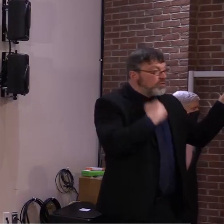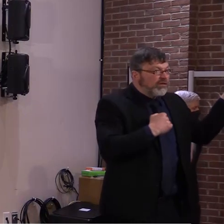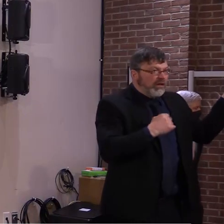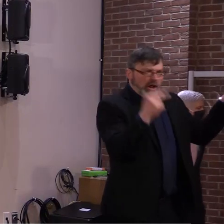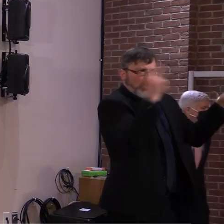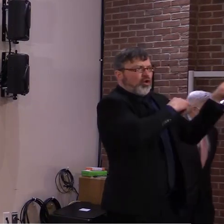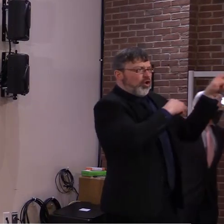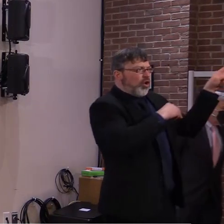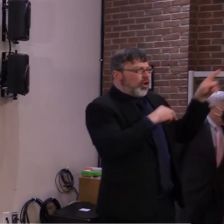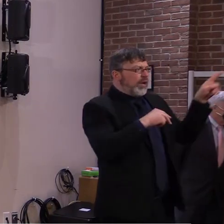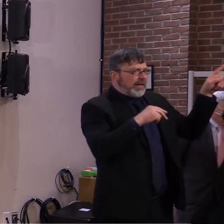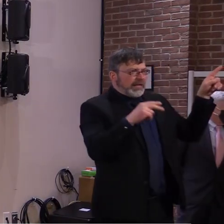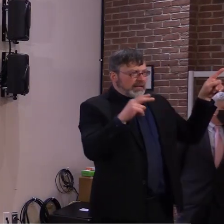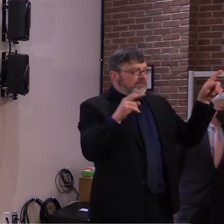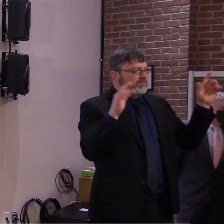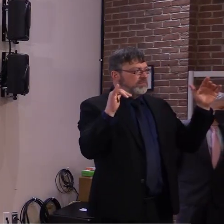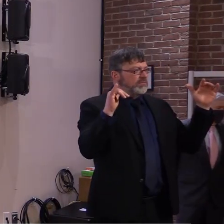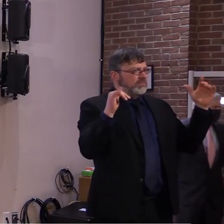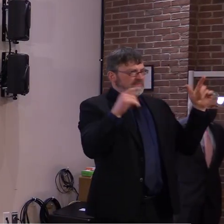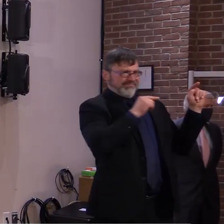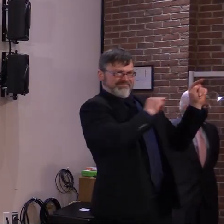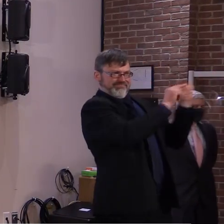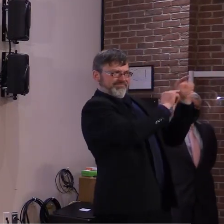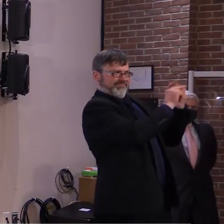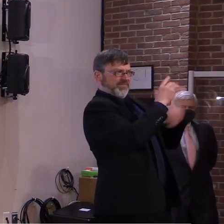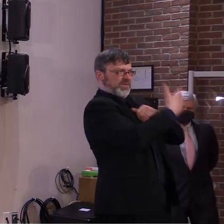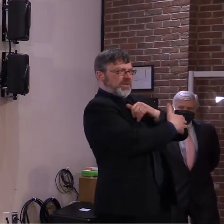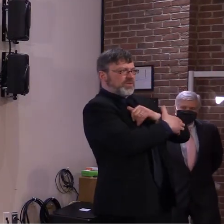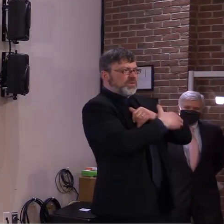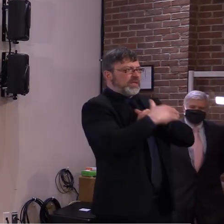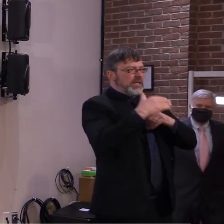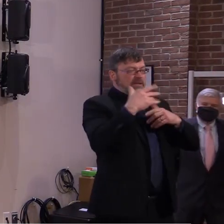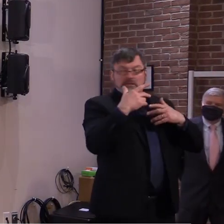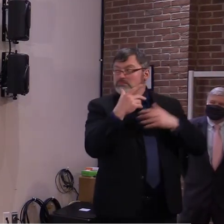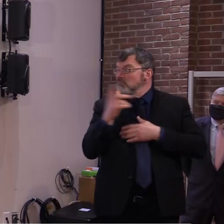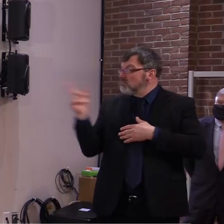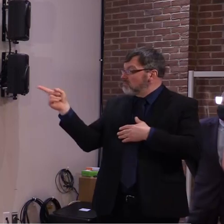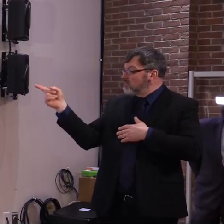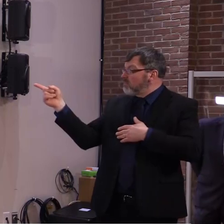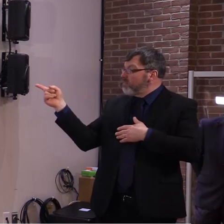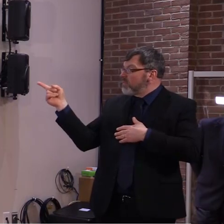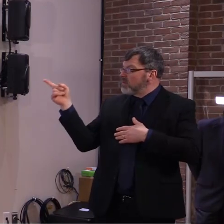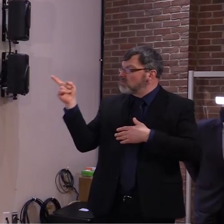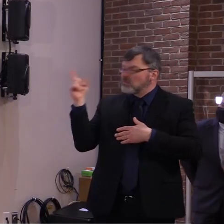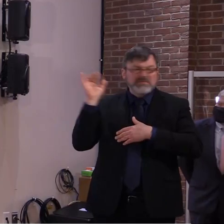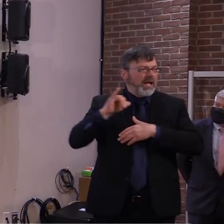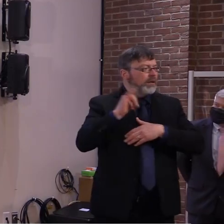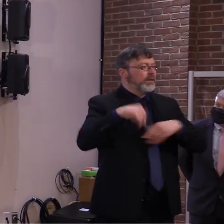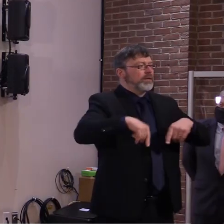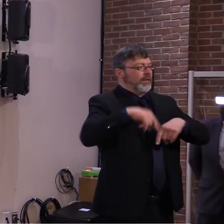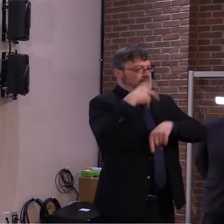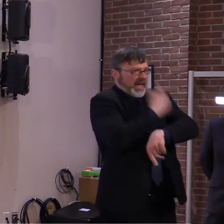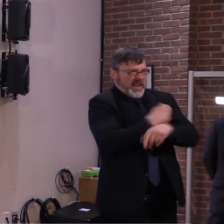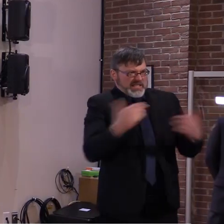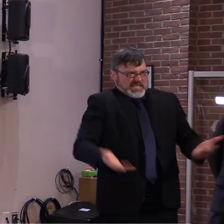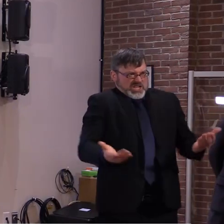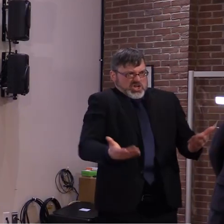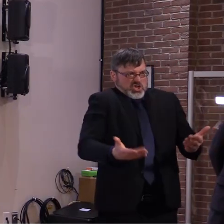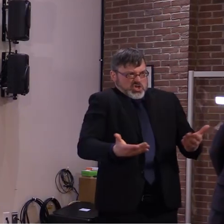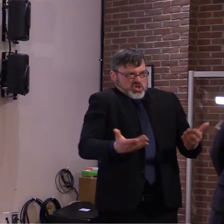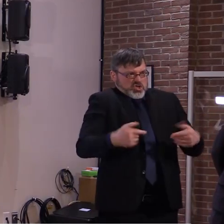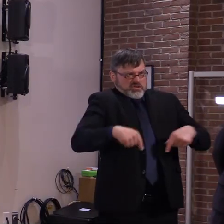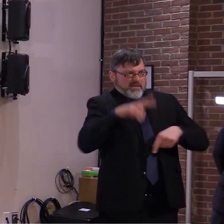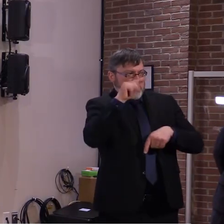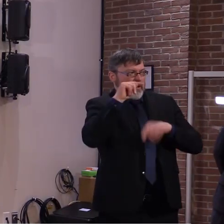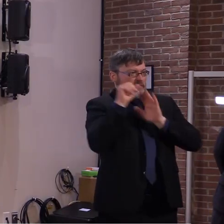a major milestone. Not the final milestone, but a clear turning point. This is a slide you may recall that's now